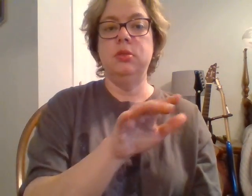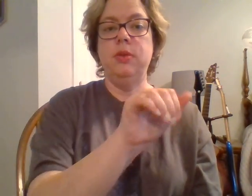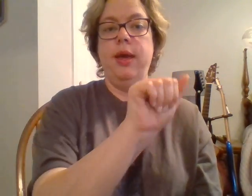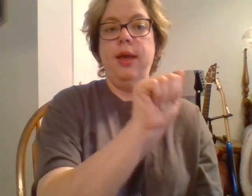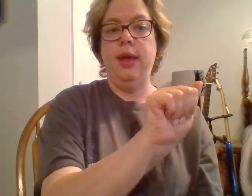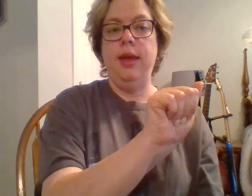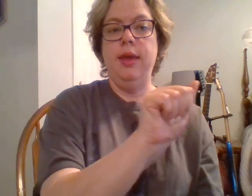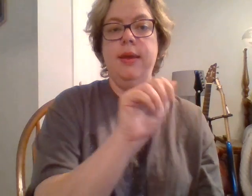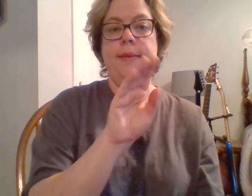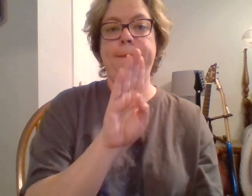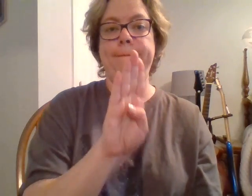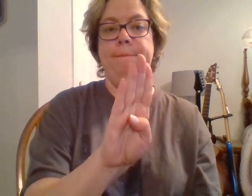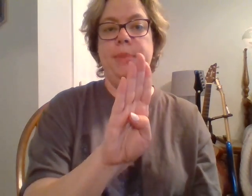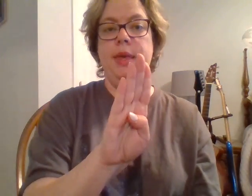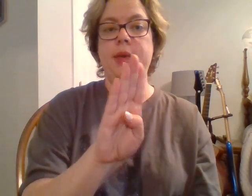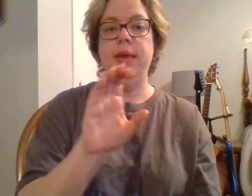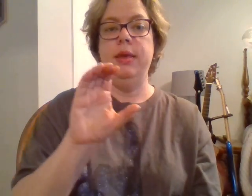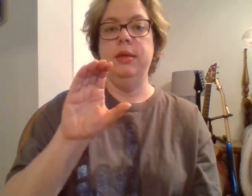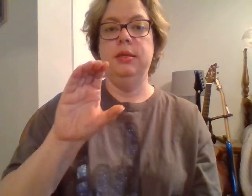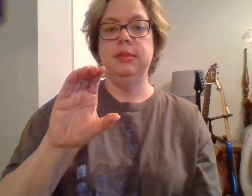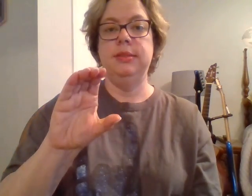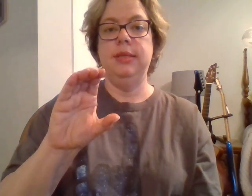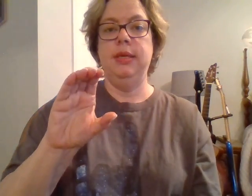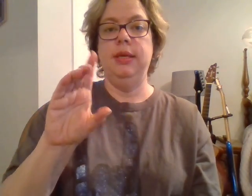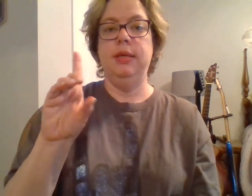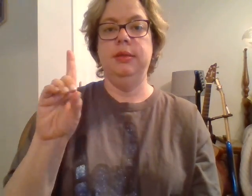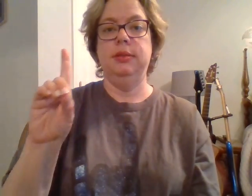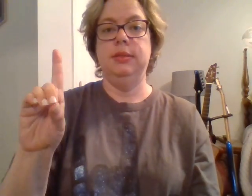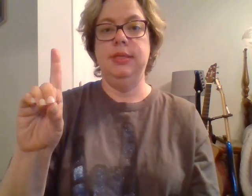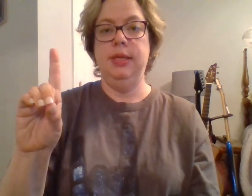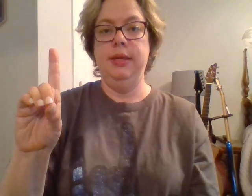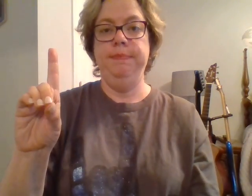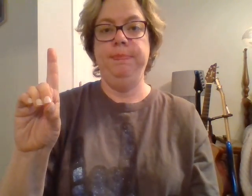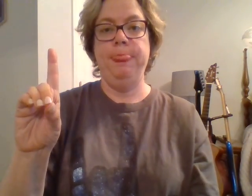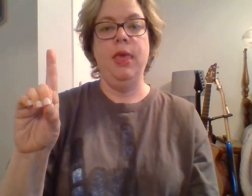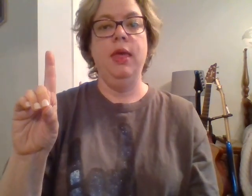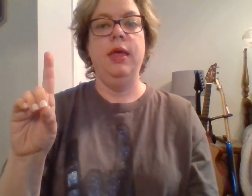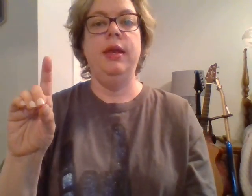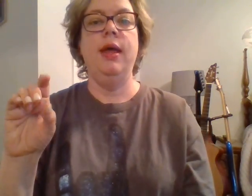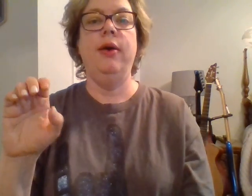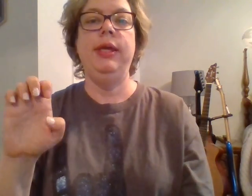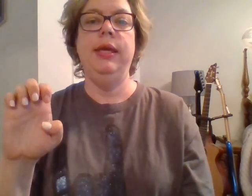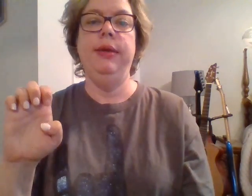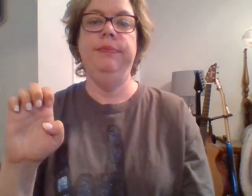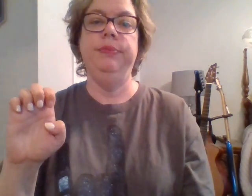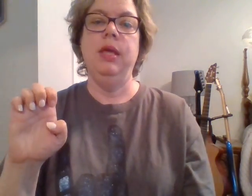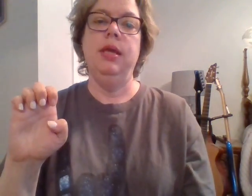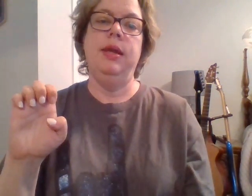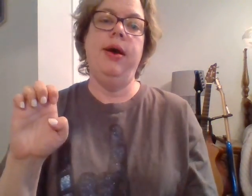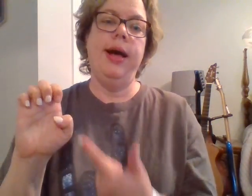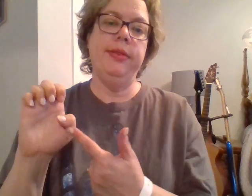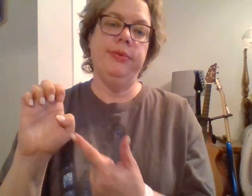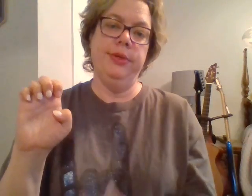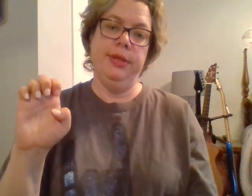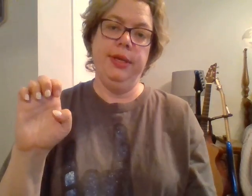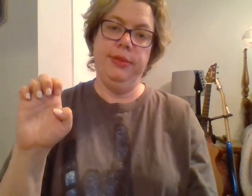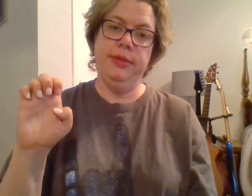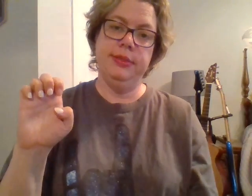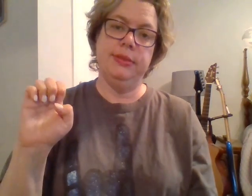that. A, B, C, D, and now E. Now, I learned it like this.